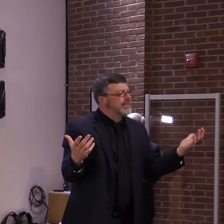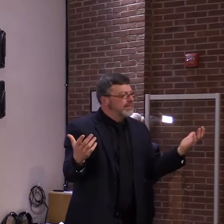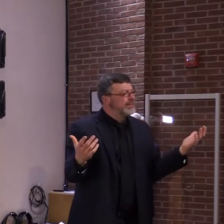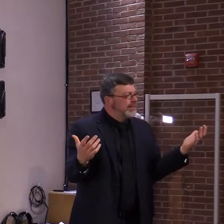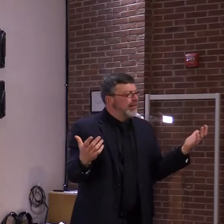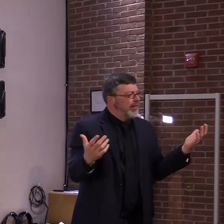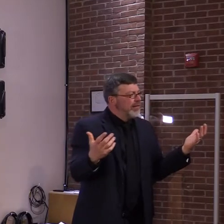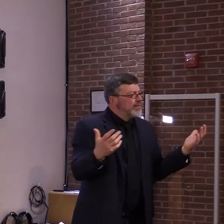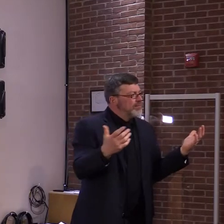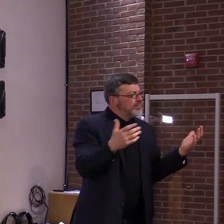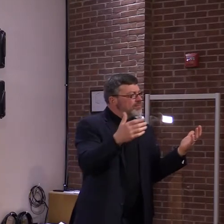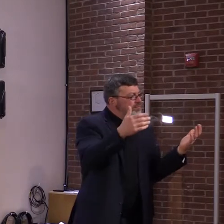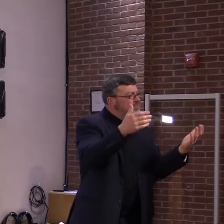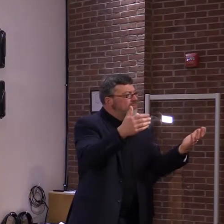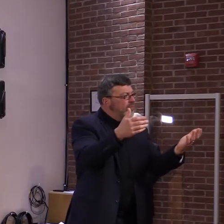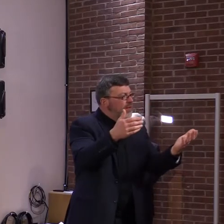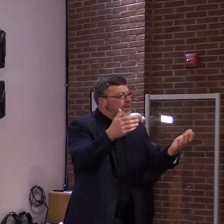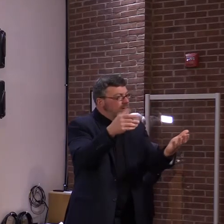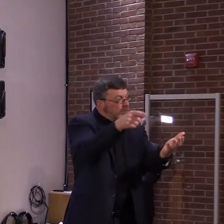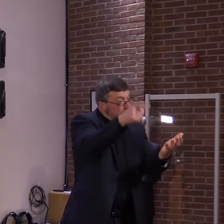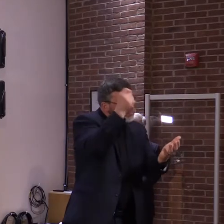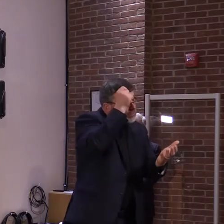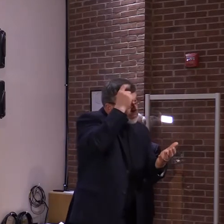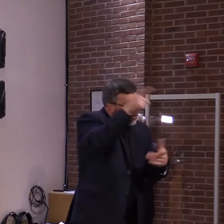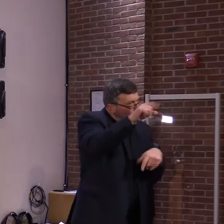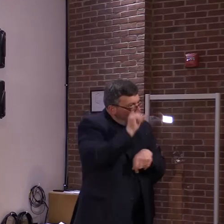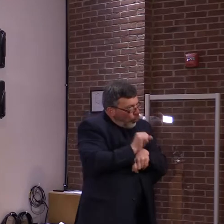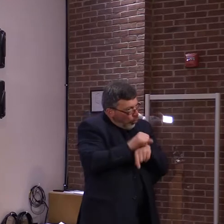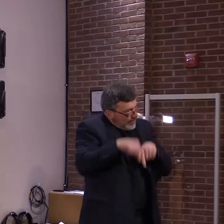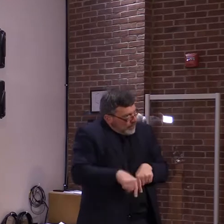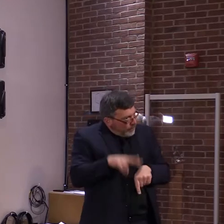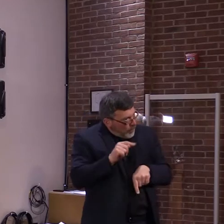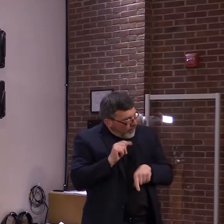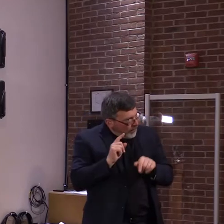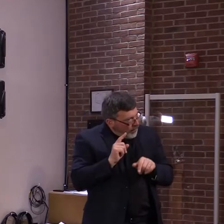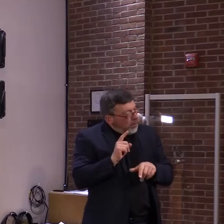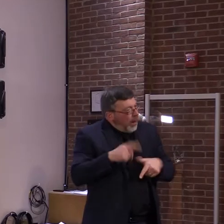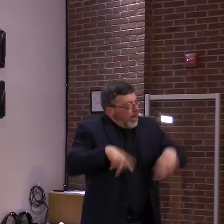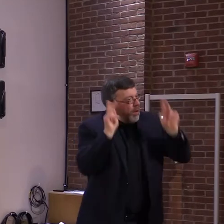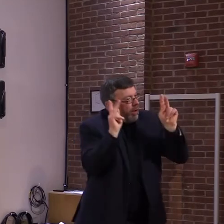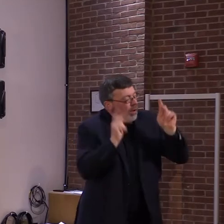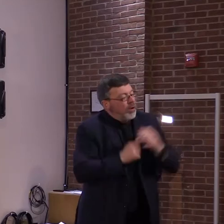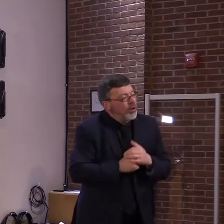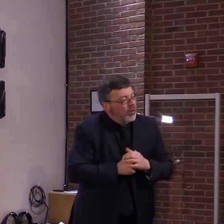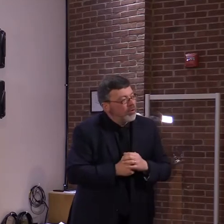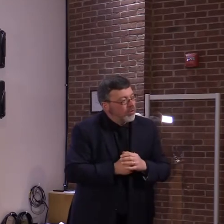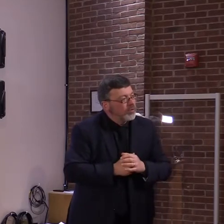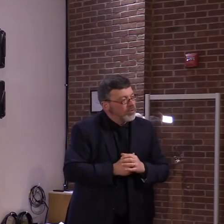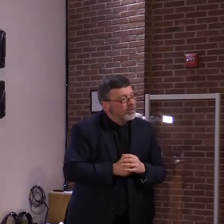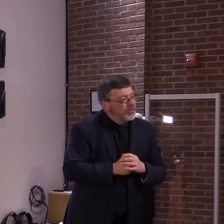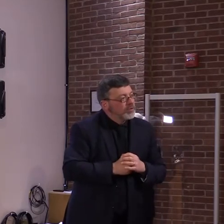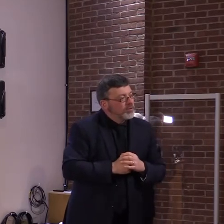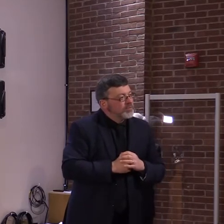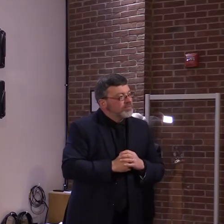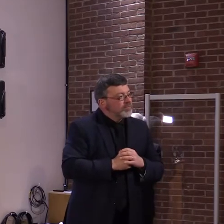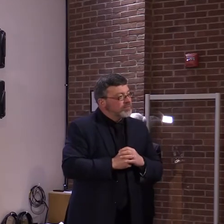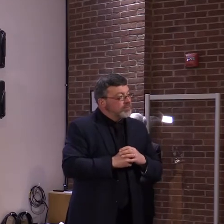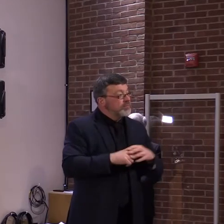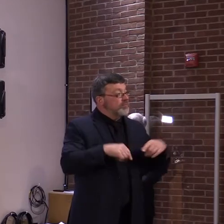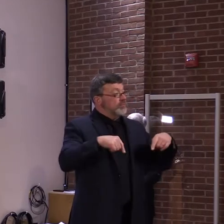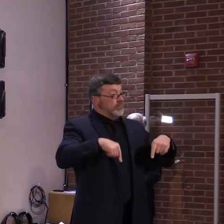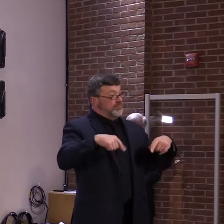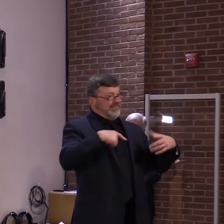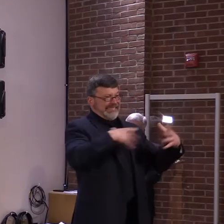into a website, having to crowbar an appointment into your busy schedule, or drive a long distance.